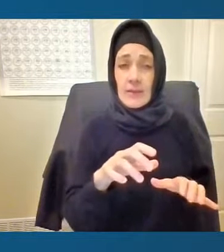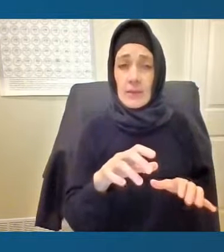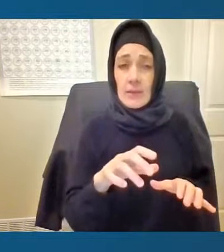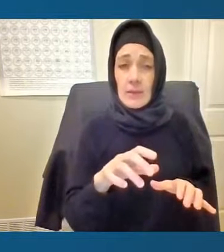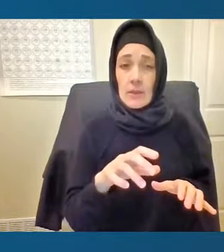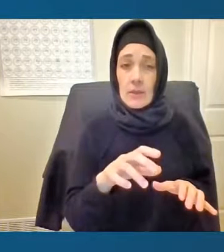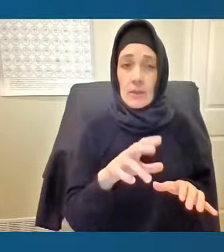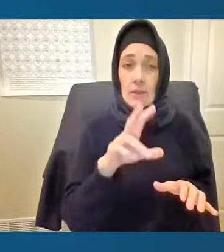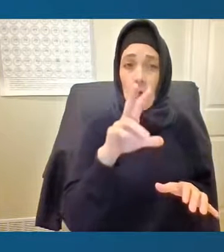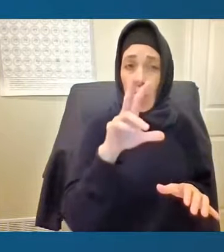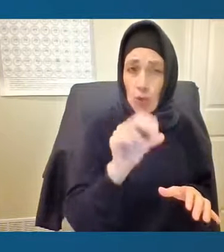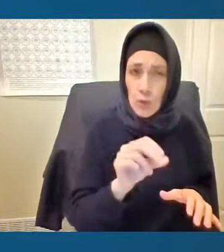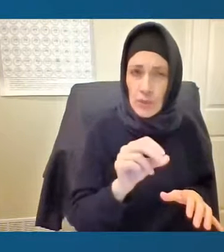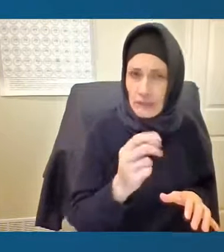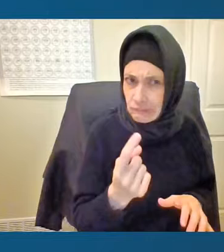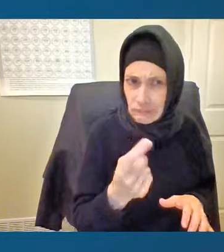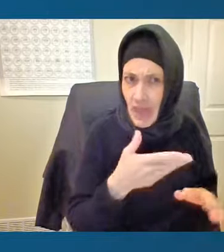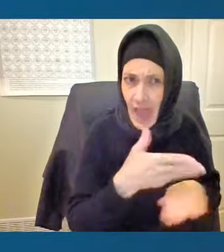Subhanallah.